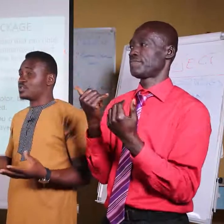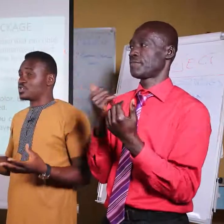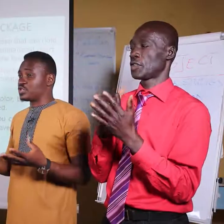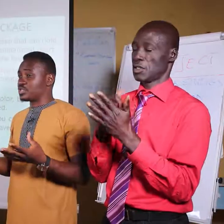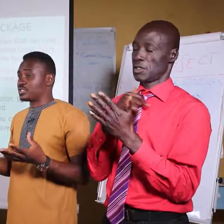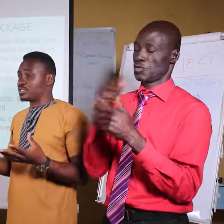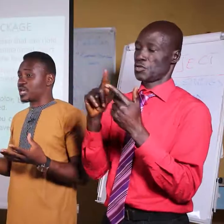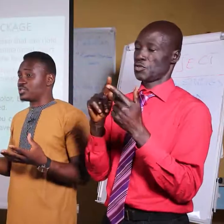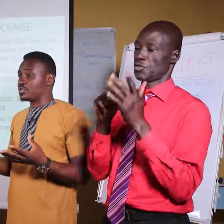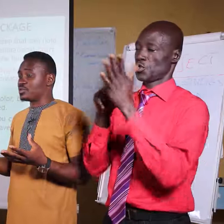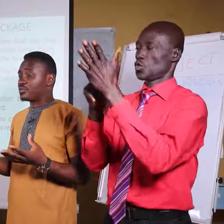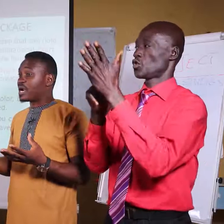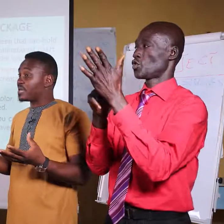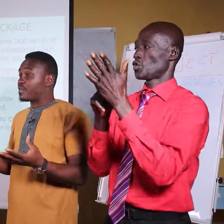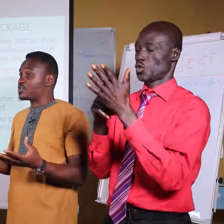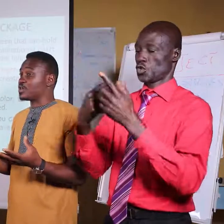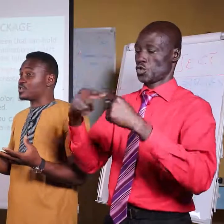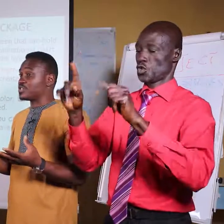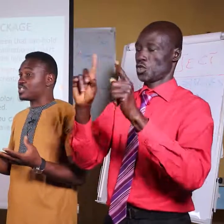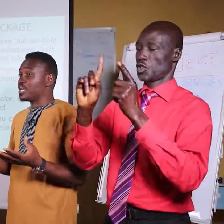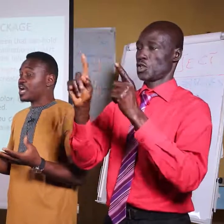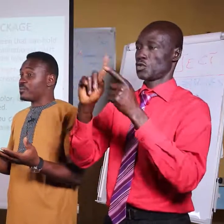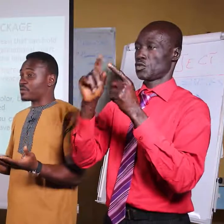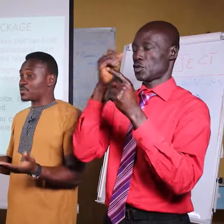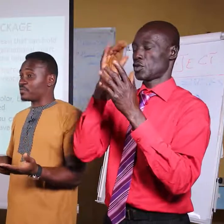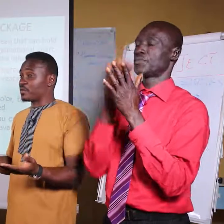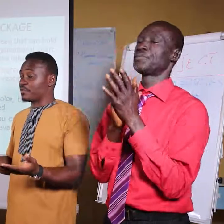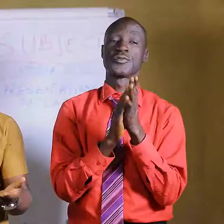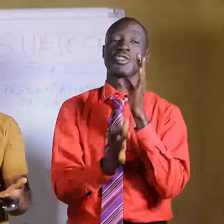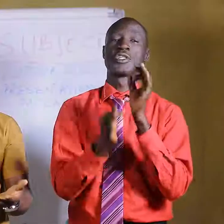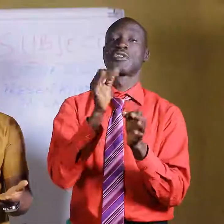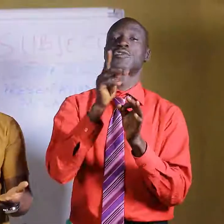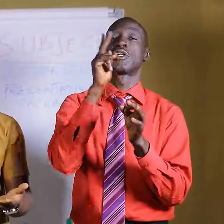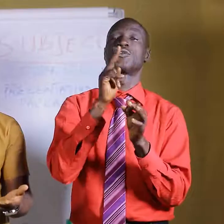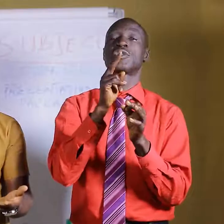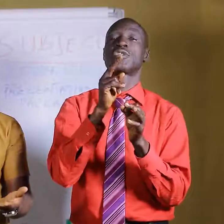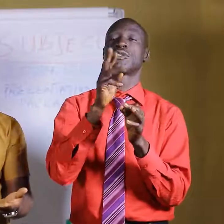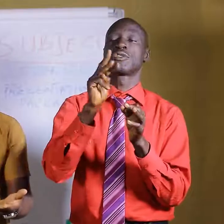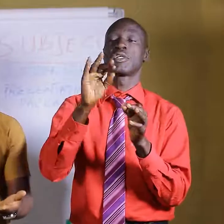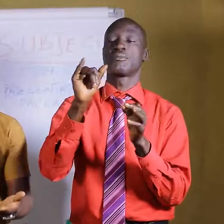this illustration, trying to, peradventure you're using Microsoft Office,